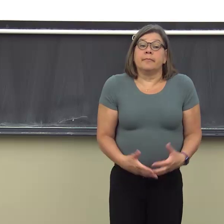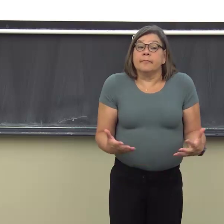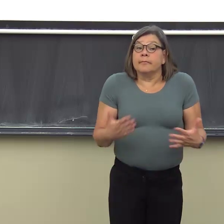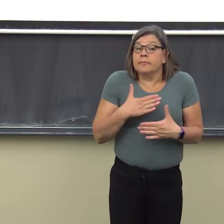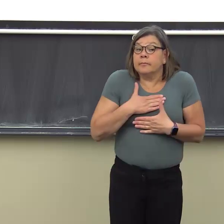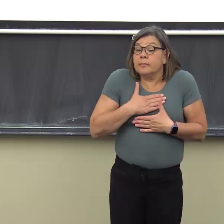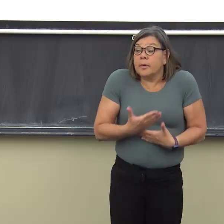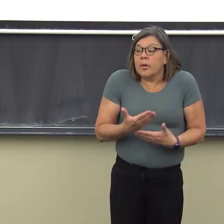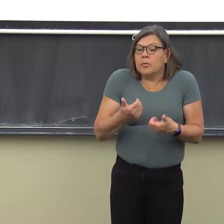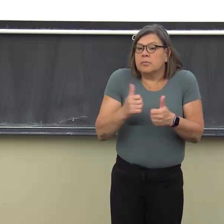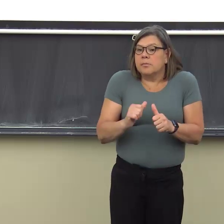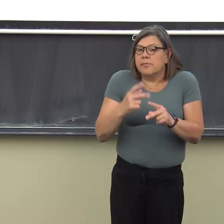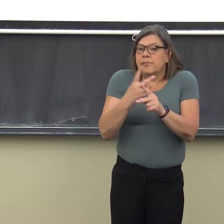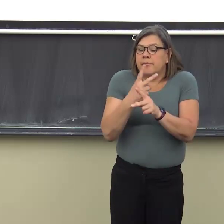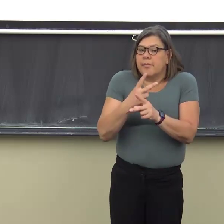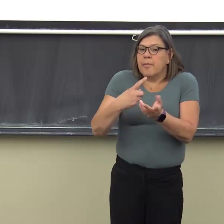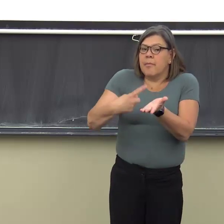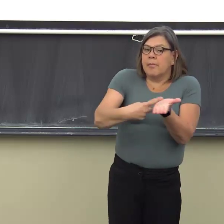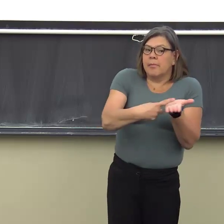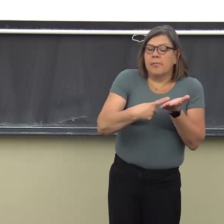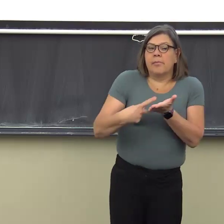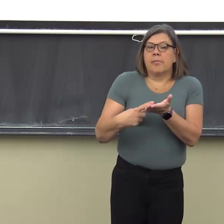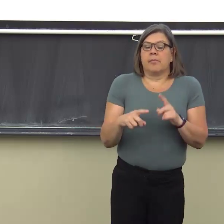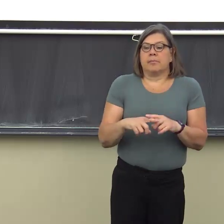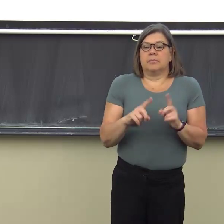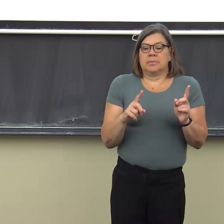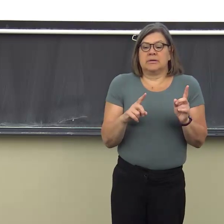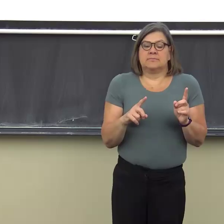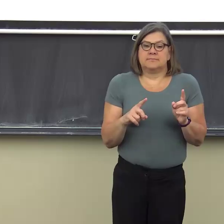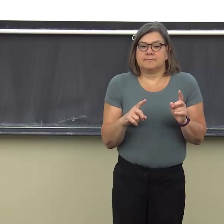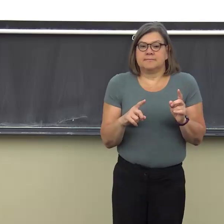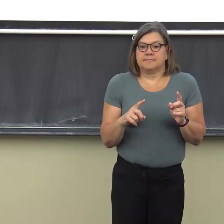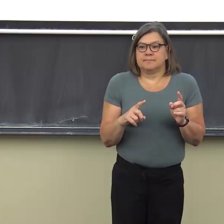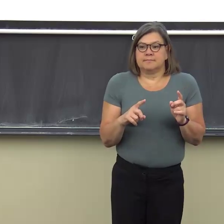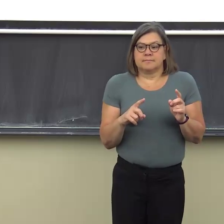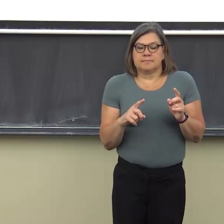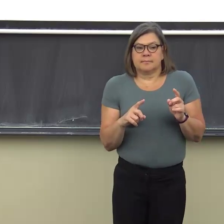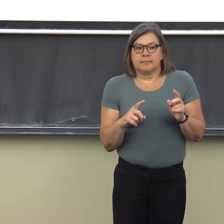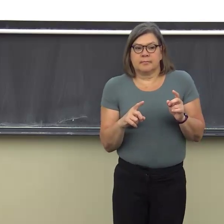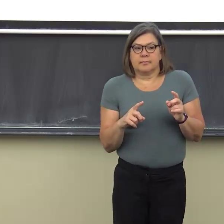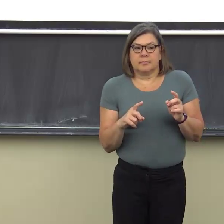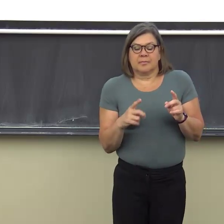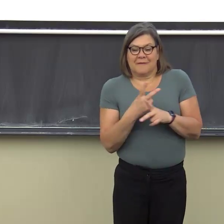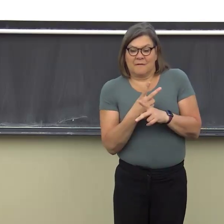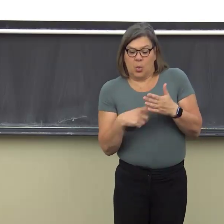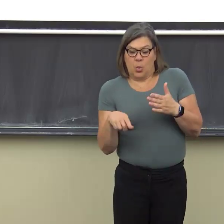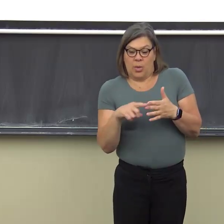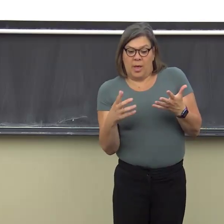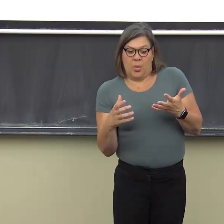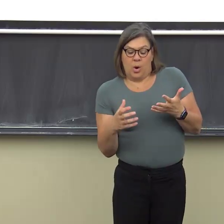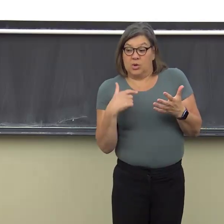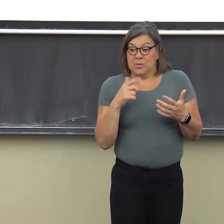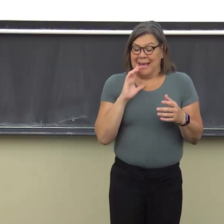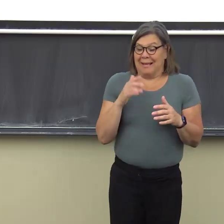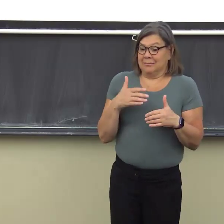it out and talk, but there's also all this fear that it's what they want. So you can't give in, but at the